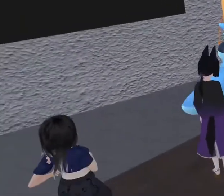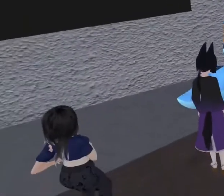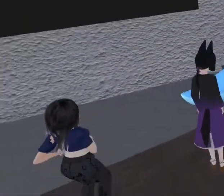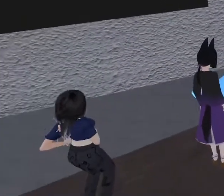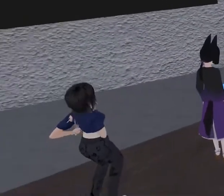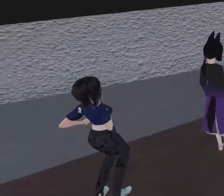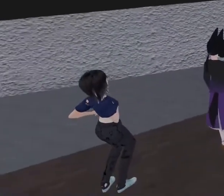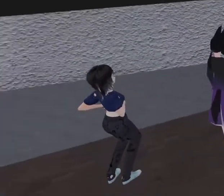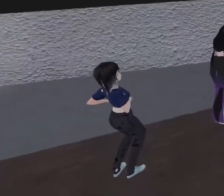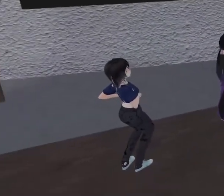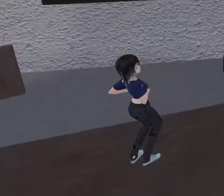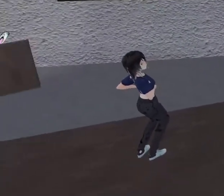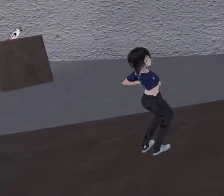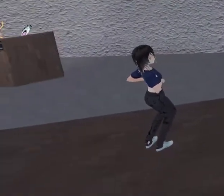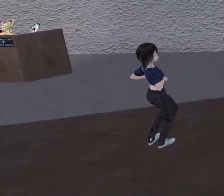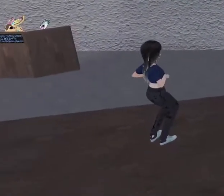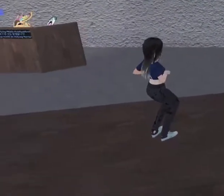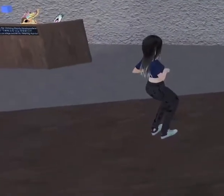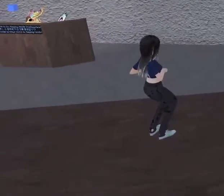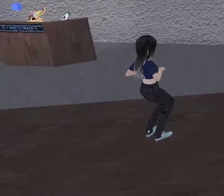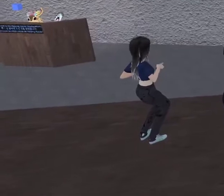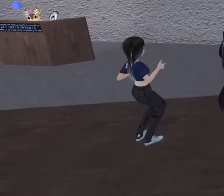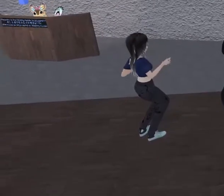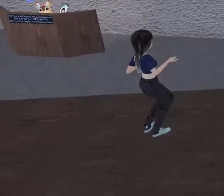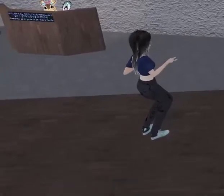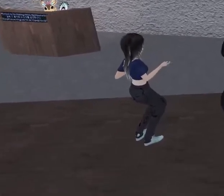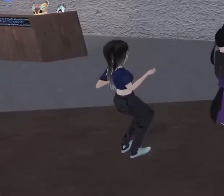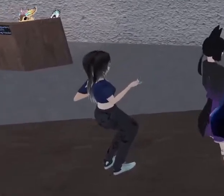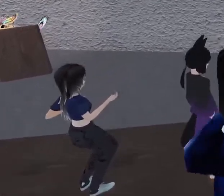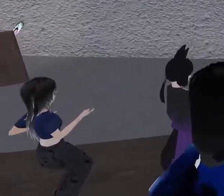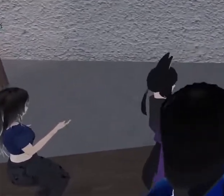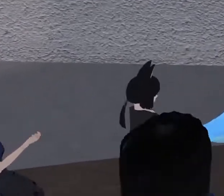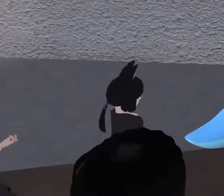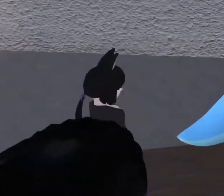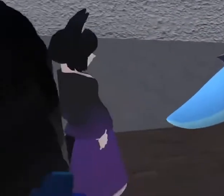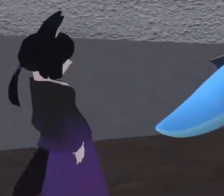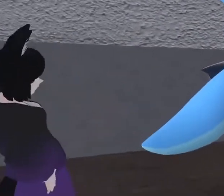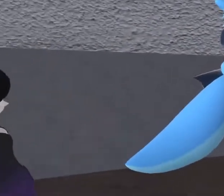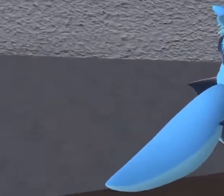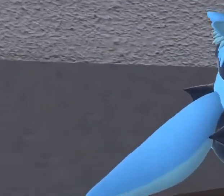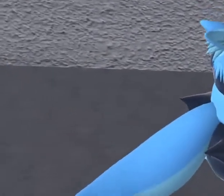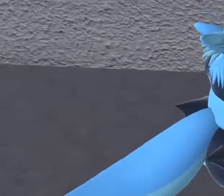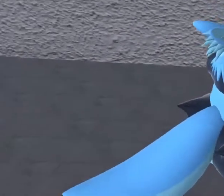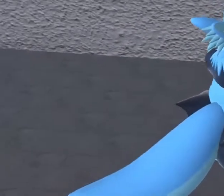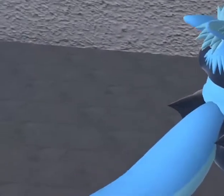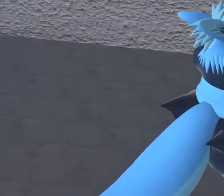If you don't after a couple practice, years. you'll forget it. But- Yeah. Yeah. So he got pretty good. He practiced a lot. His parents and siblings helped him out, and like